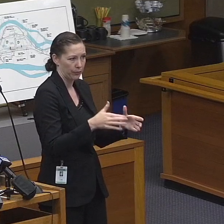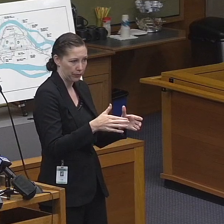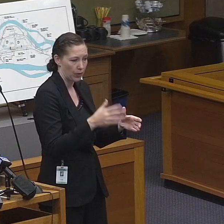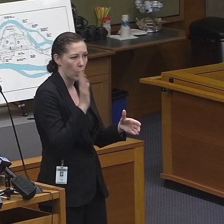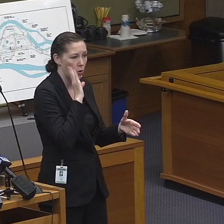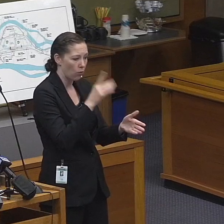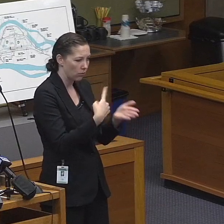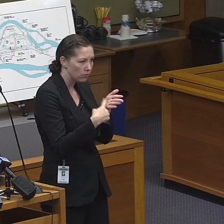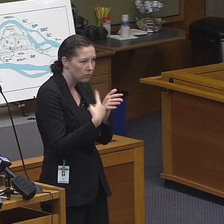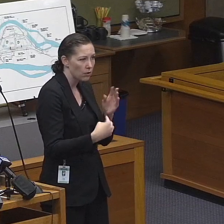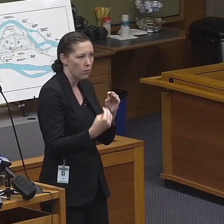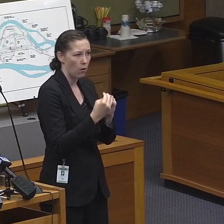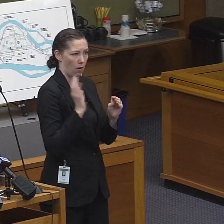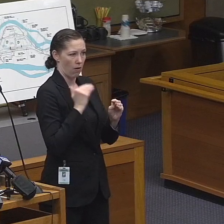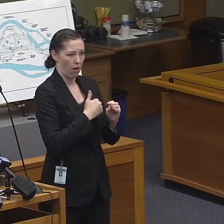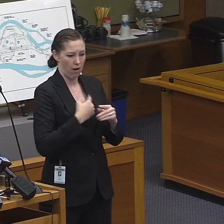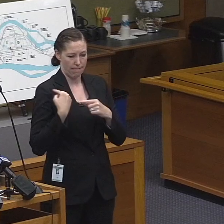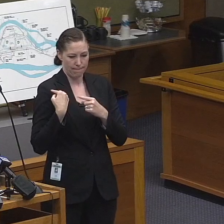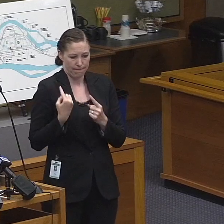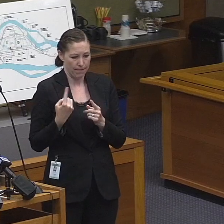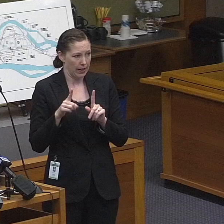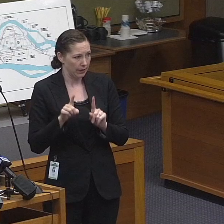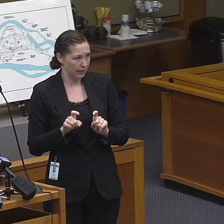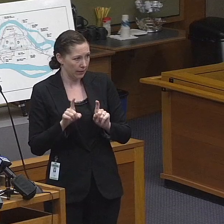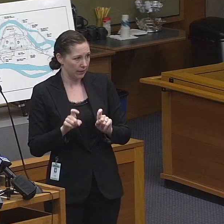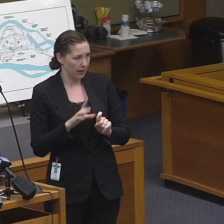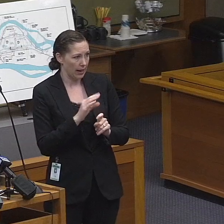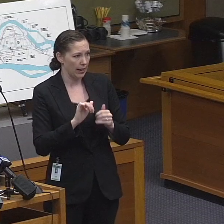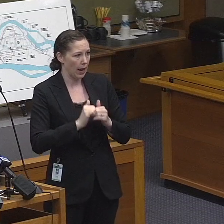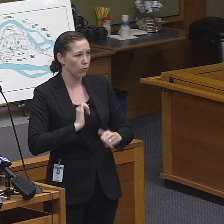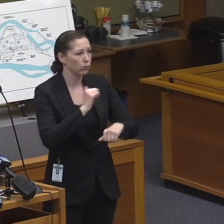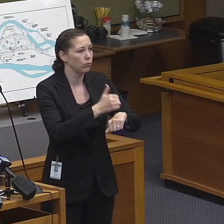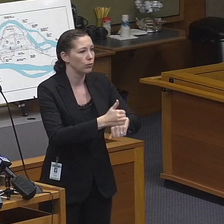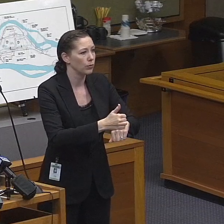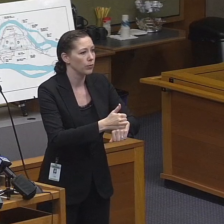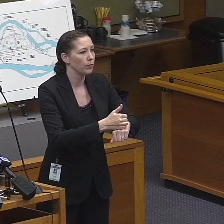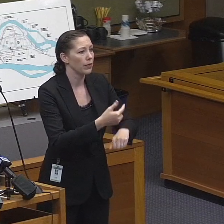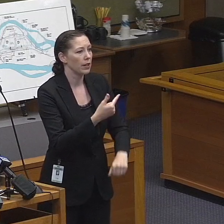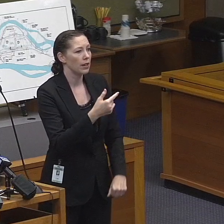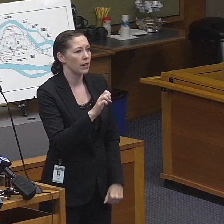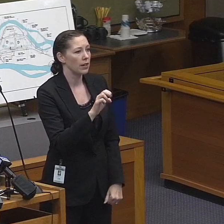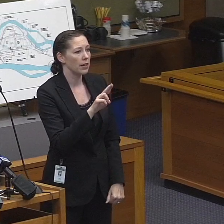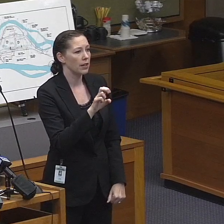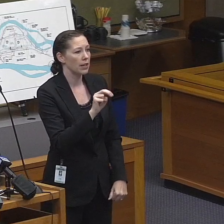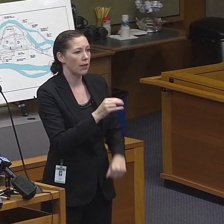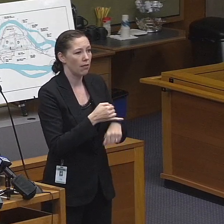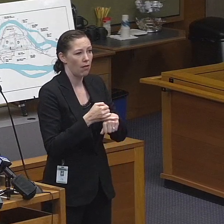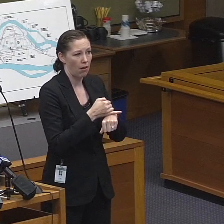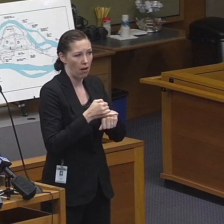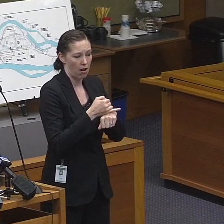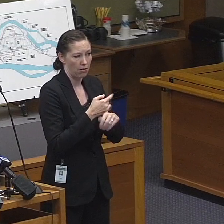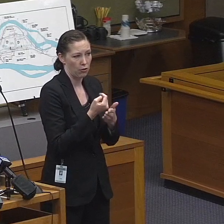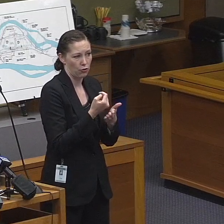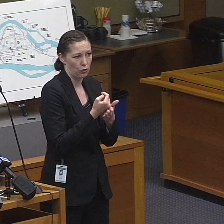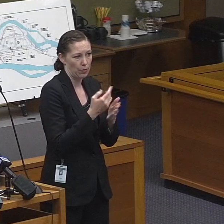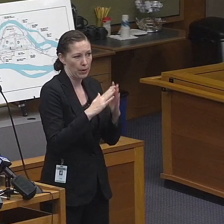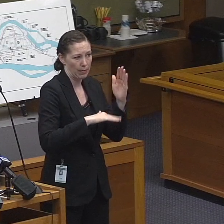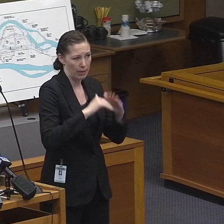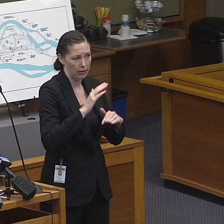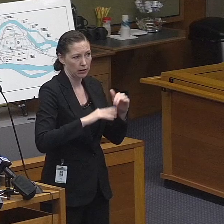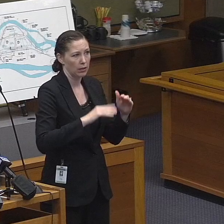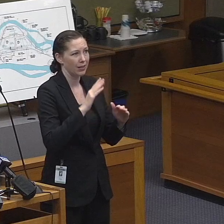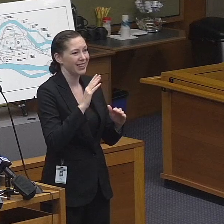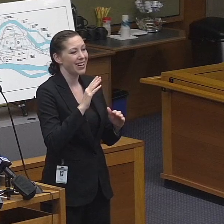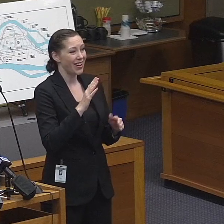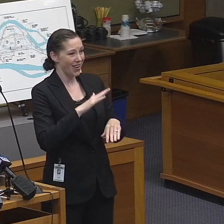started testing and what we are planning on implementing at our Garen Island treatment facility, which is shown